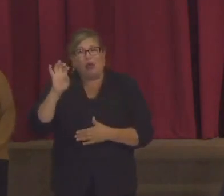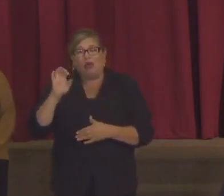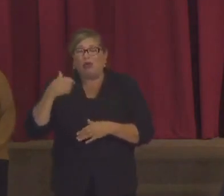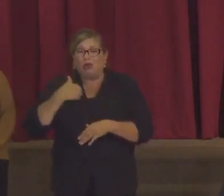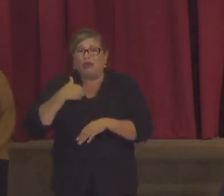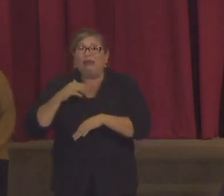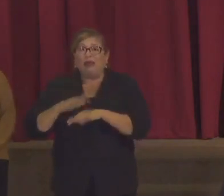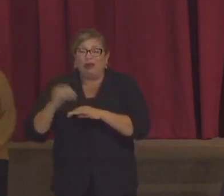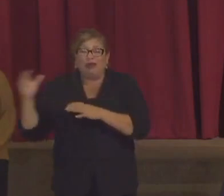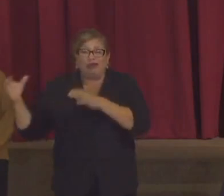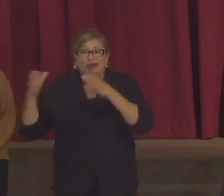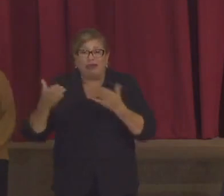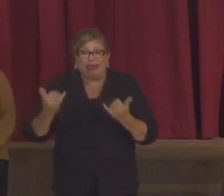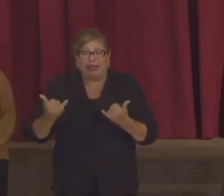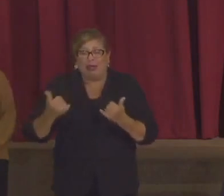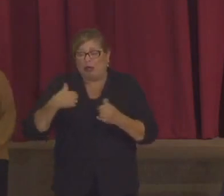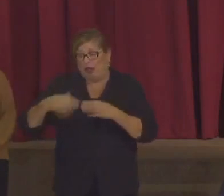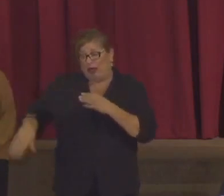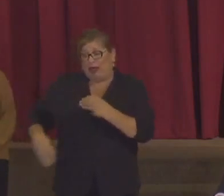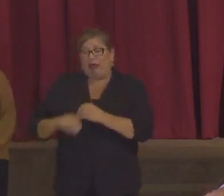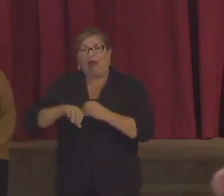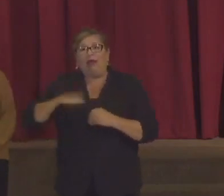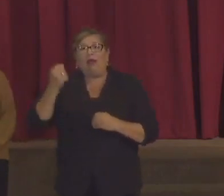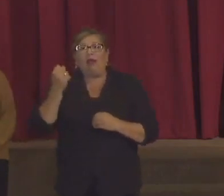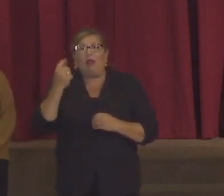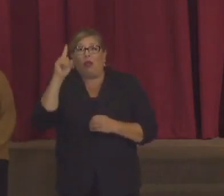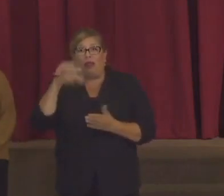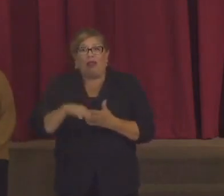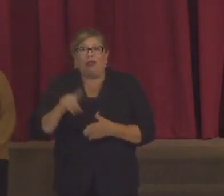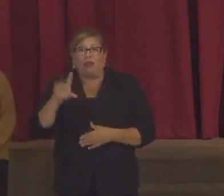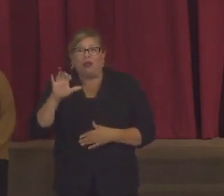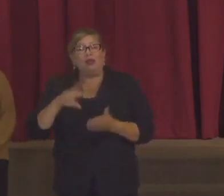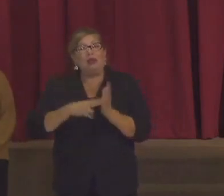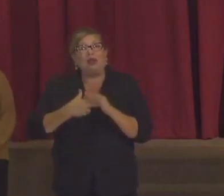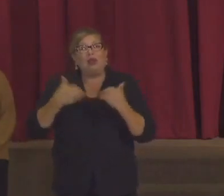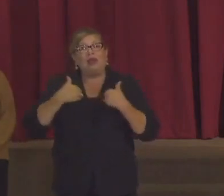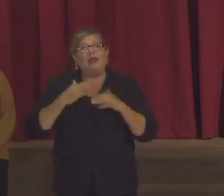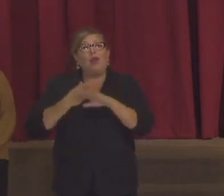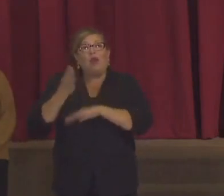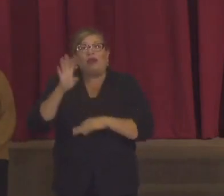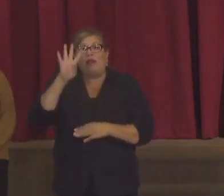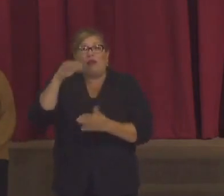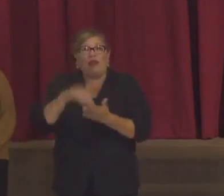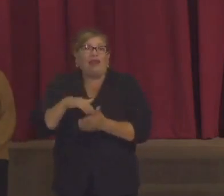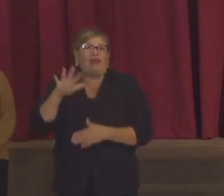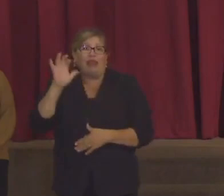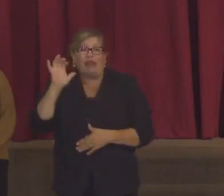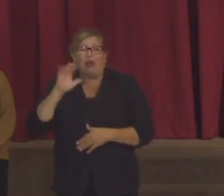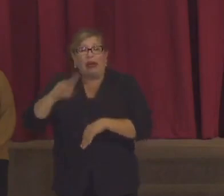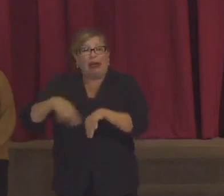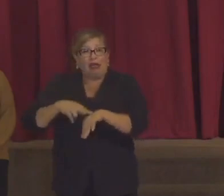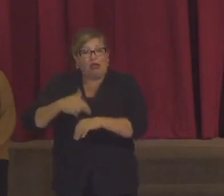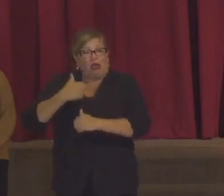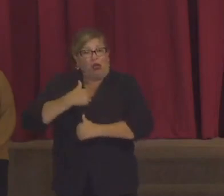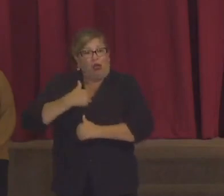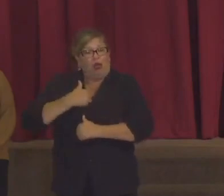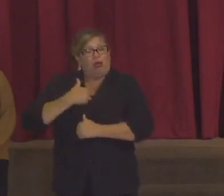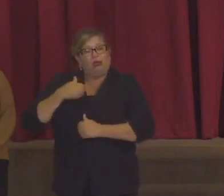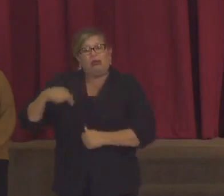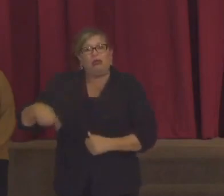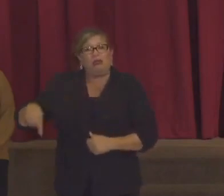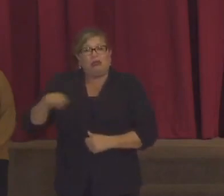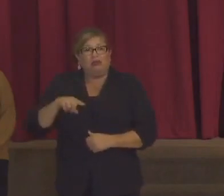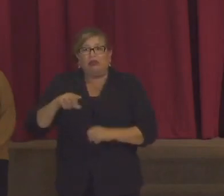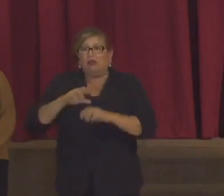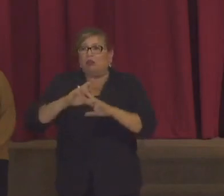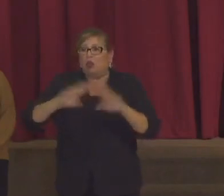We added another 1,100, so we have over 4,500 National Guard men and women that are available throughout the